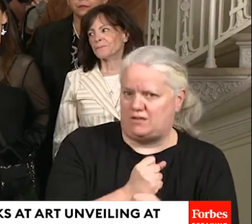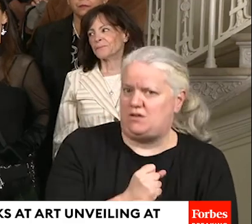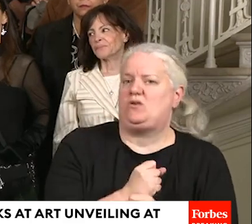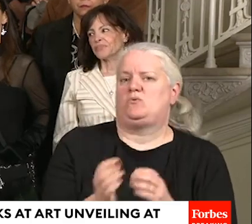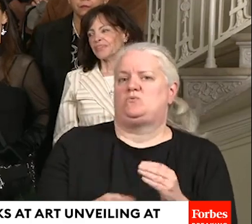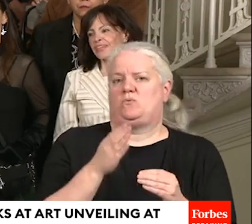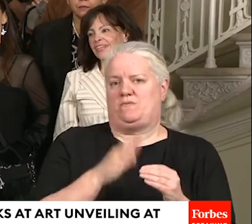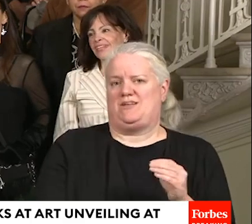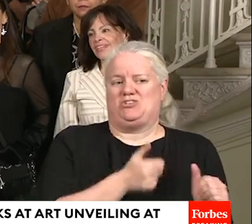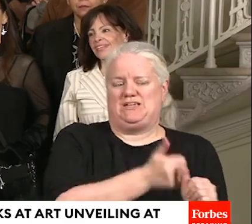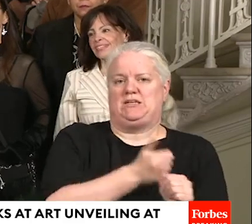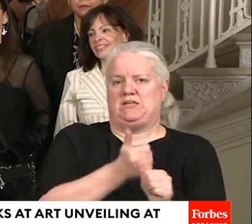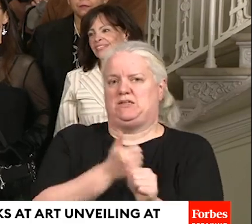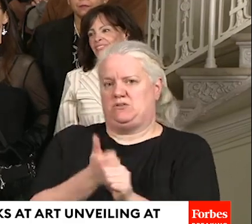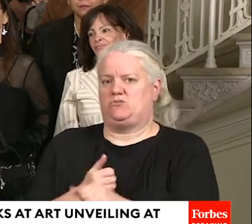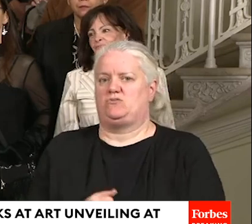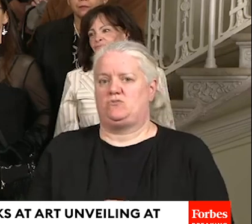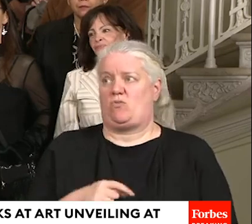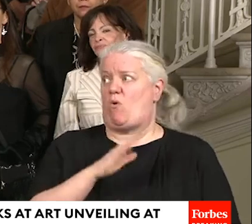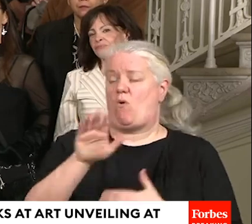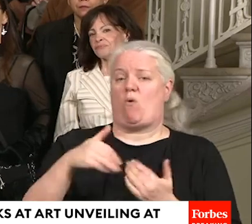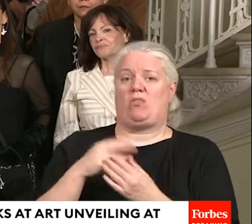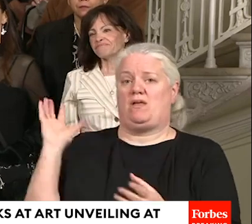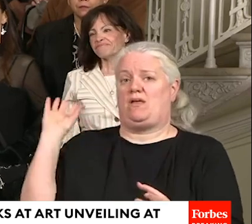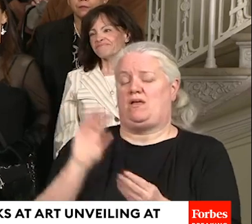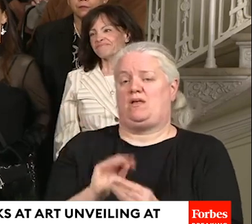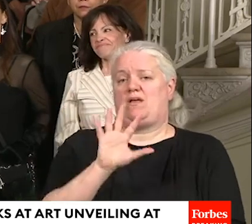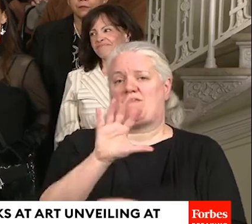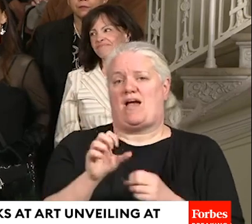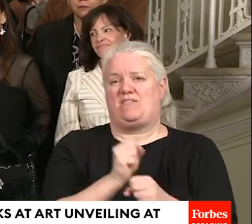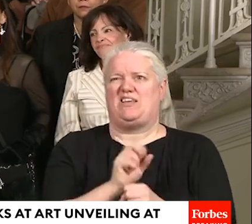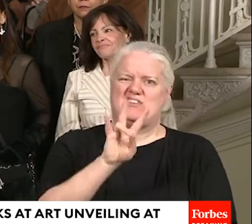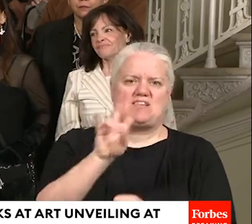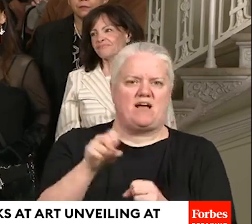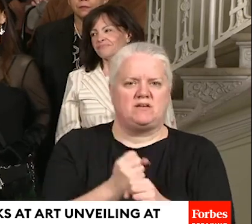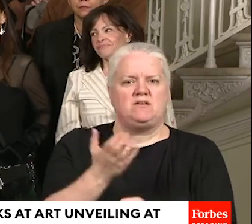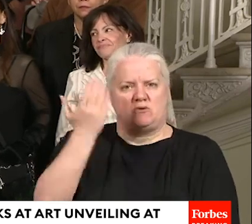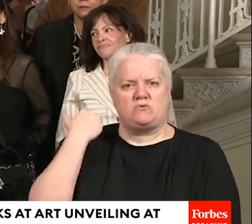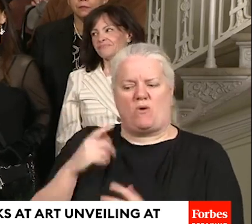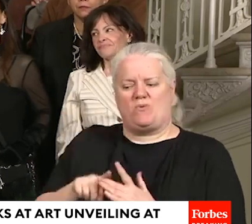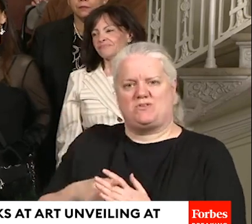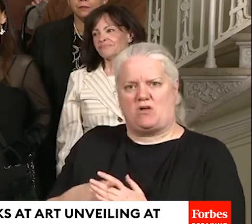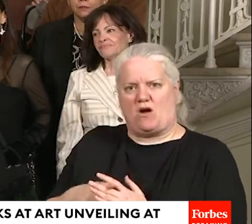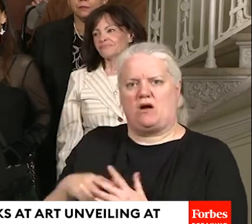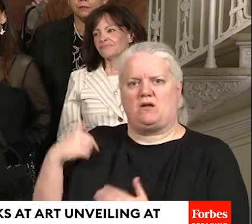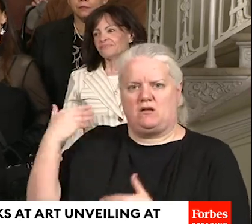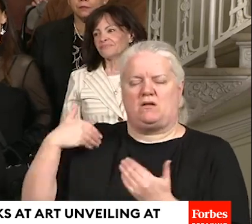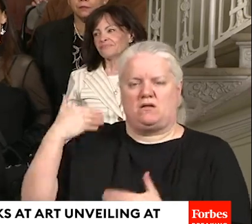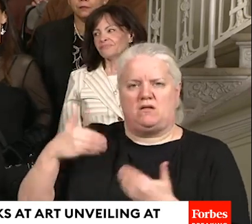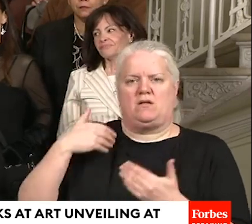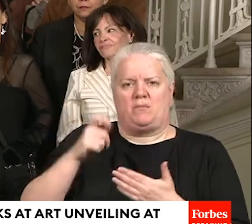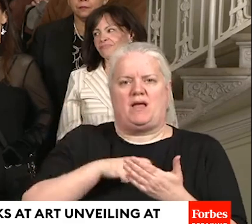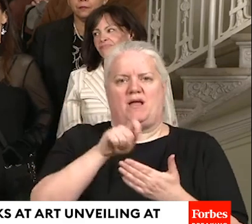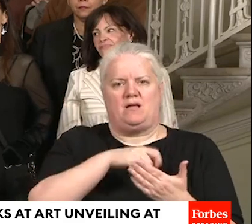5 years. I started that, I would say, 7 years ago, a little bit more. And